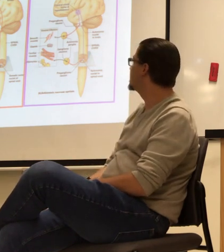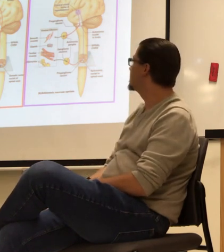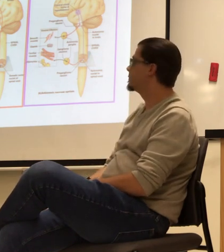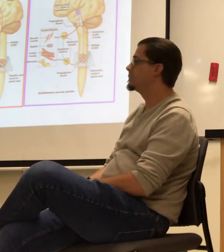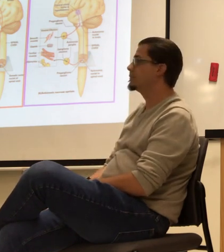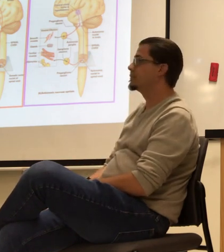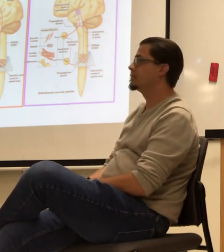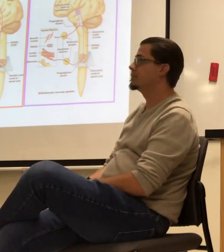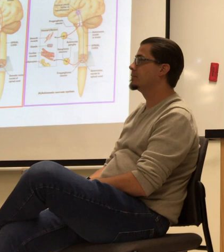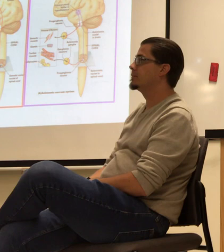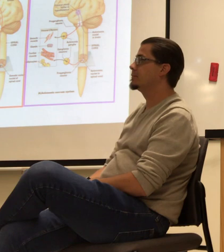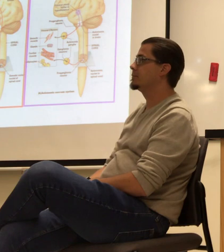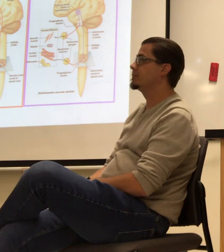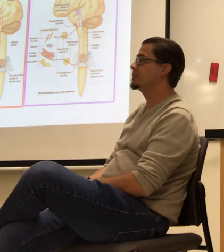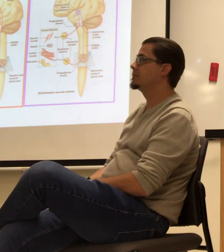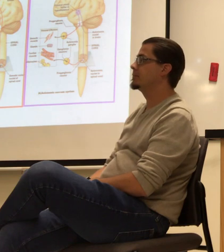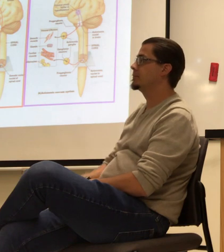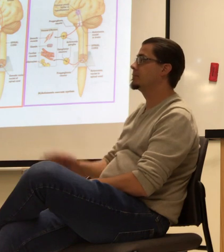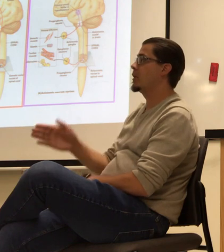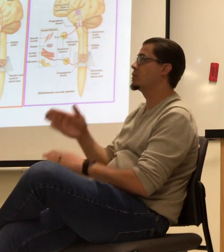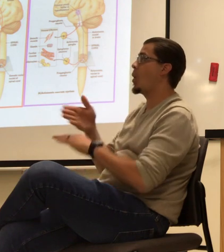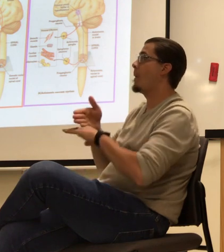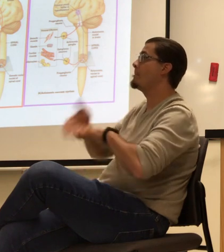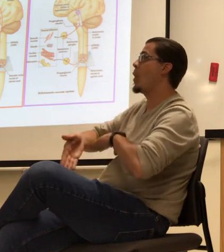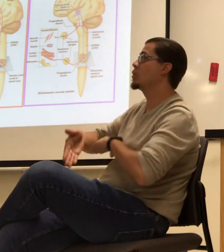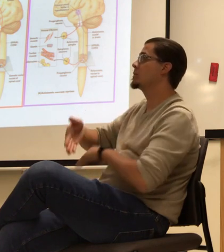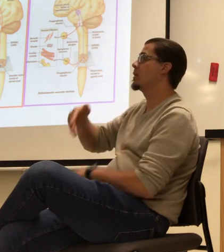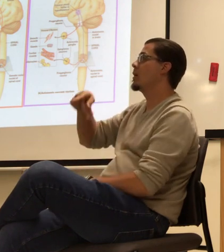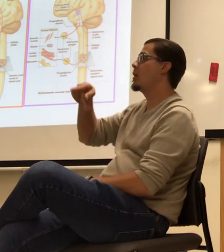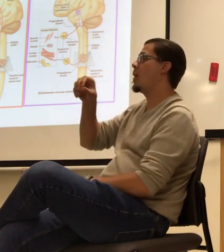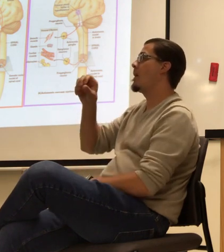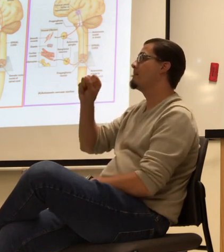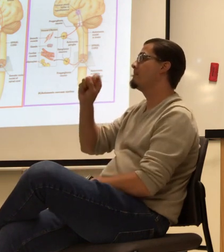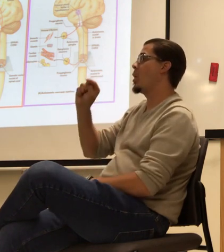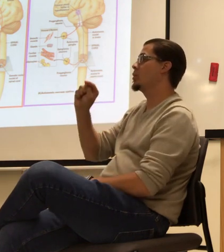neuron, as well as a postganglionic.